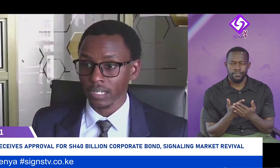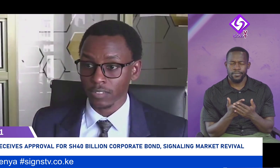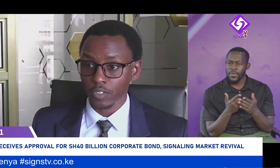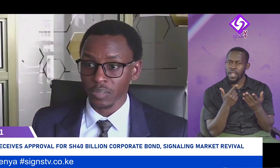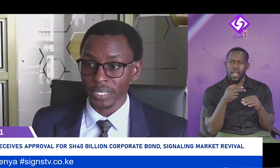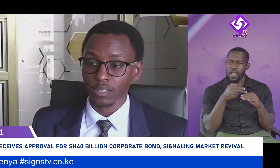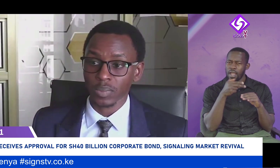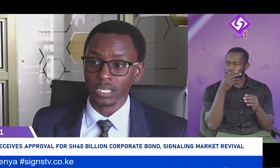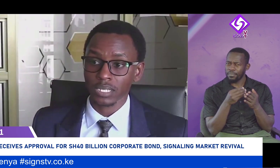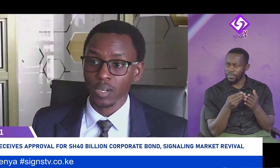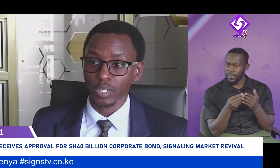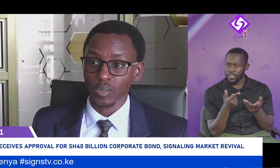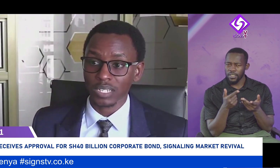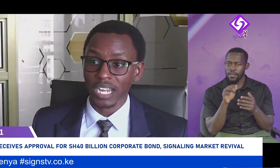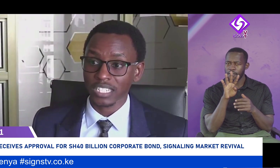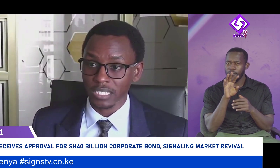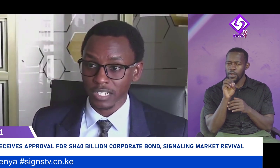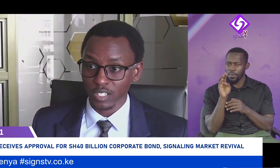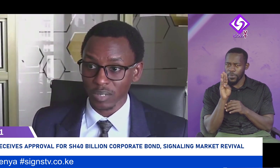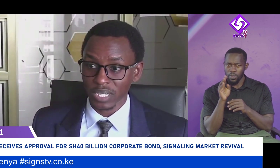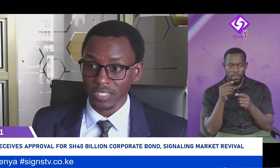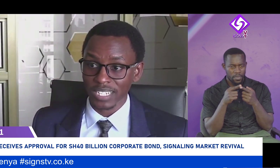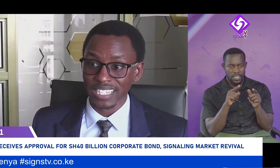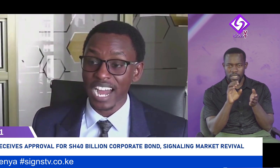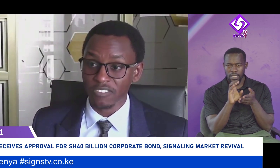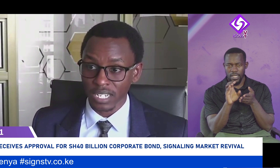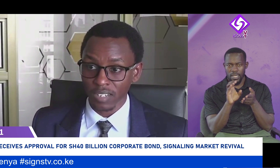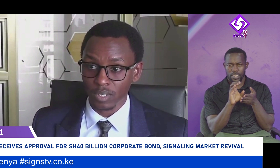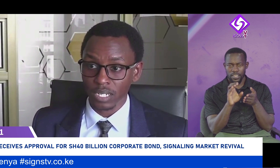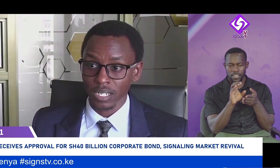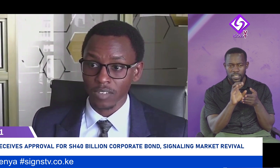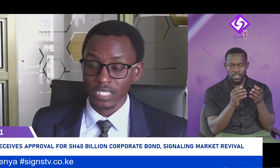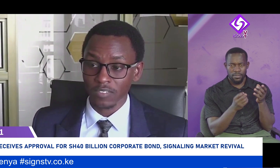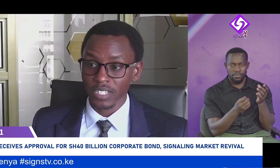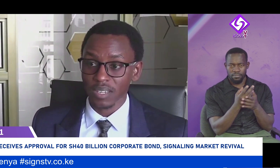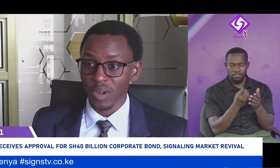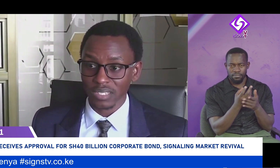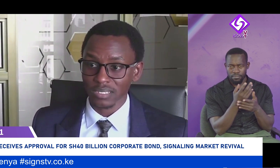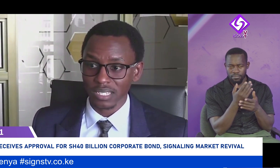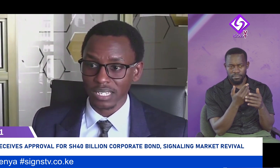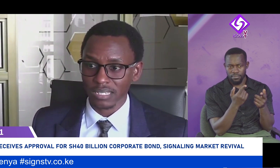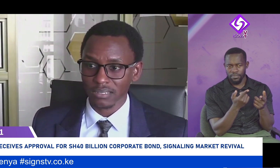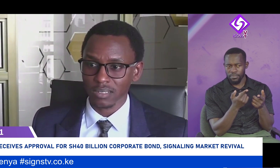at 40 billion, but when you look at their cash generation ability, even at a half-year level, vis-a-vis the amount that they're seeking, it's